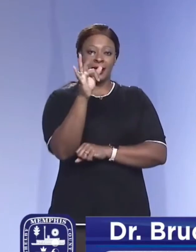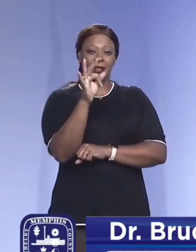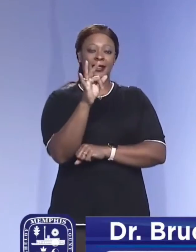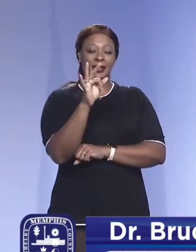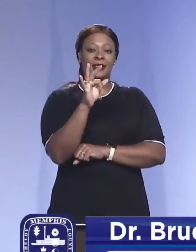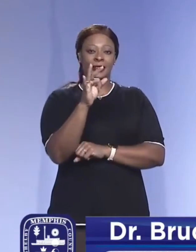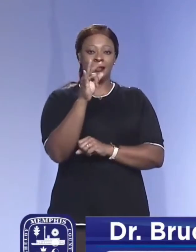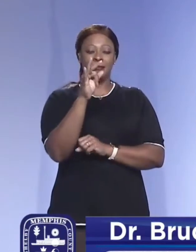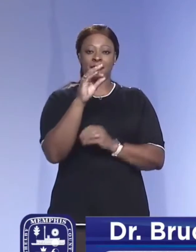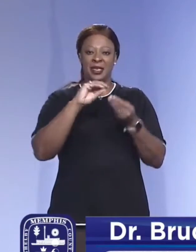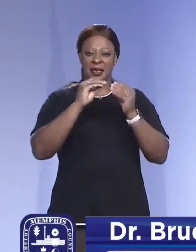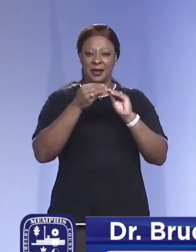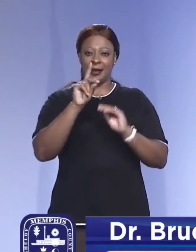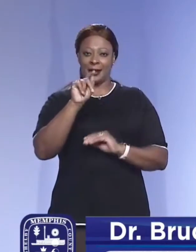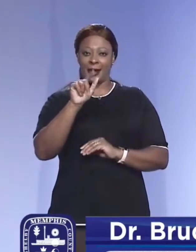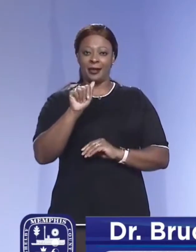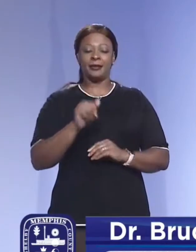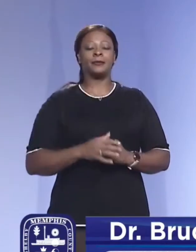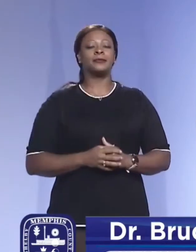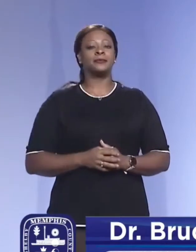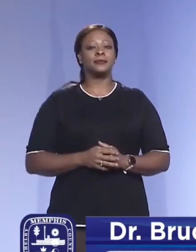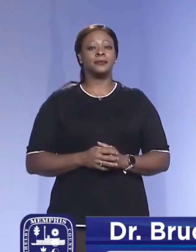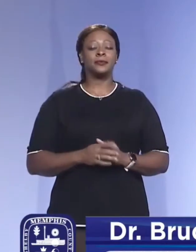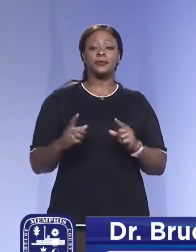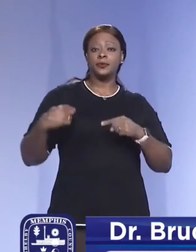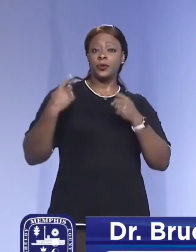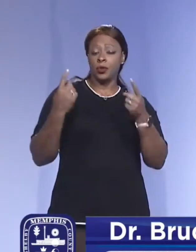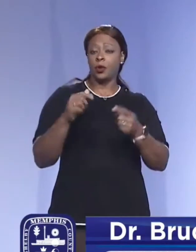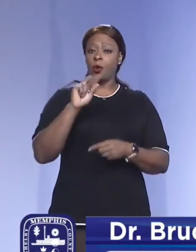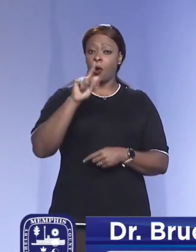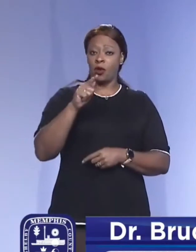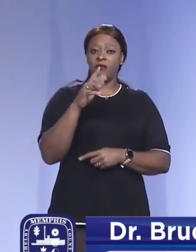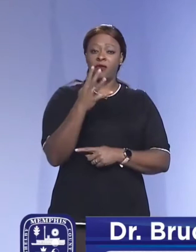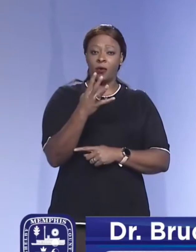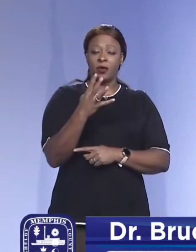COVID-19 data. As of August the 4th,